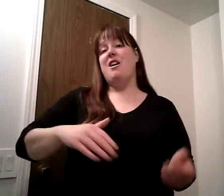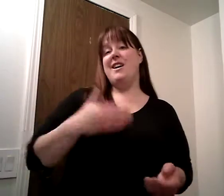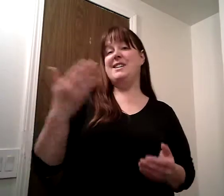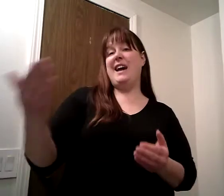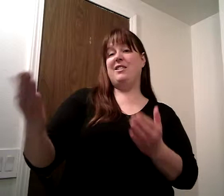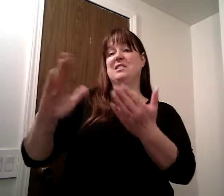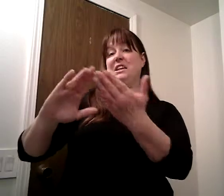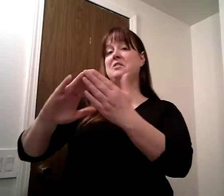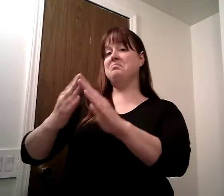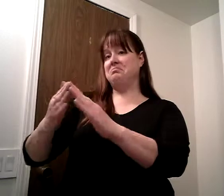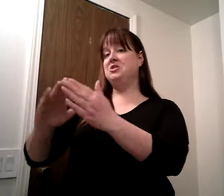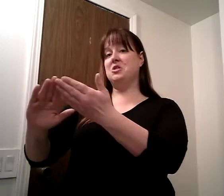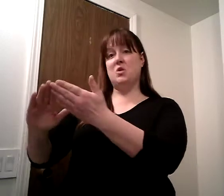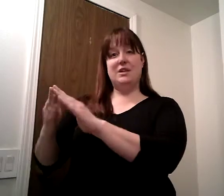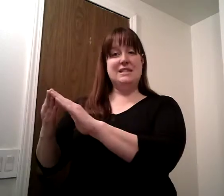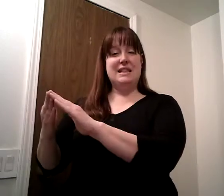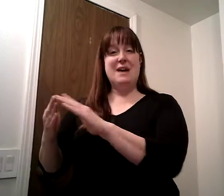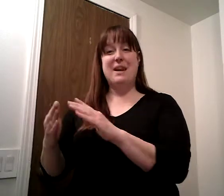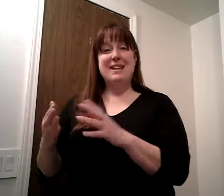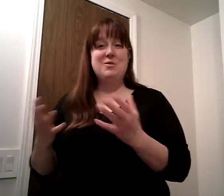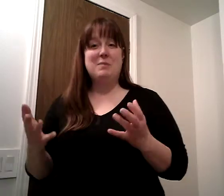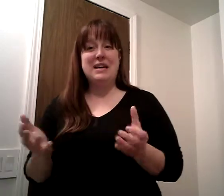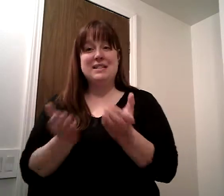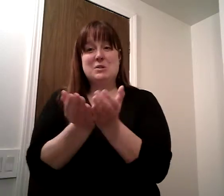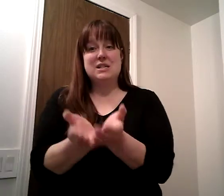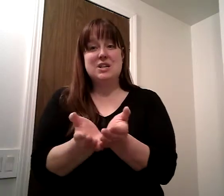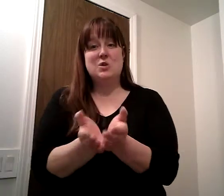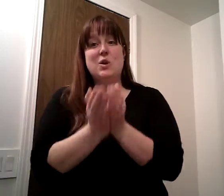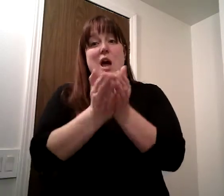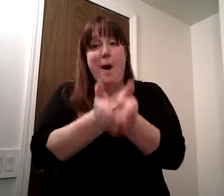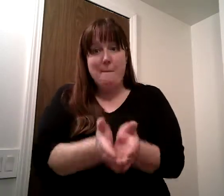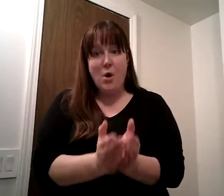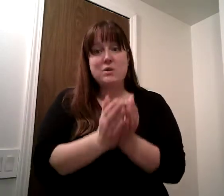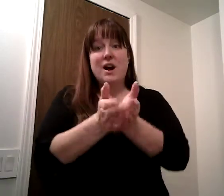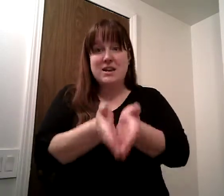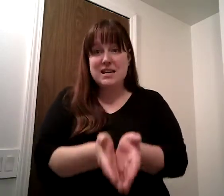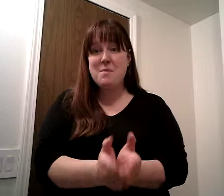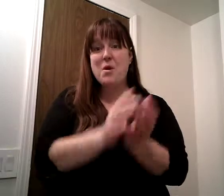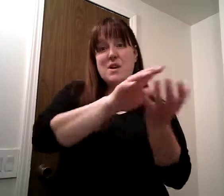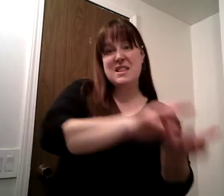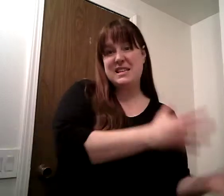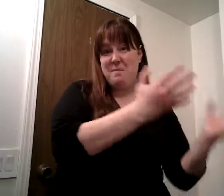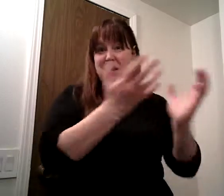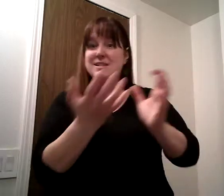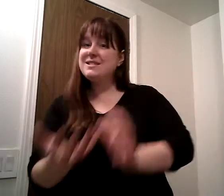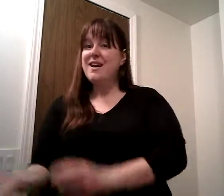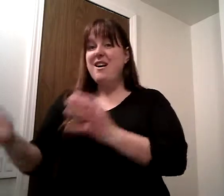on Galilee, you could totally sign that, but I think with my kids, I'm just going to do a boat, tossing a boat in the tempest